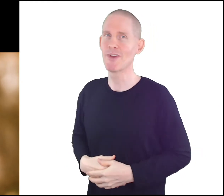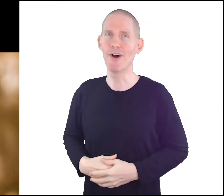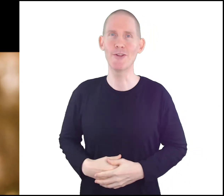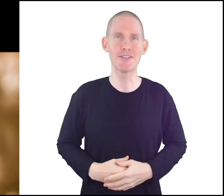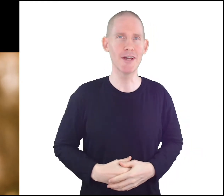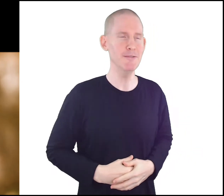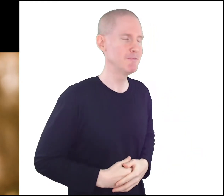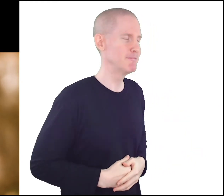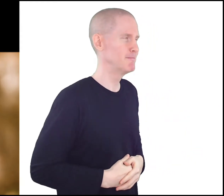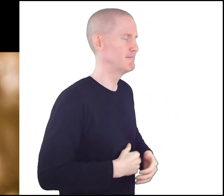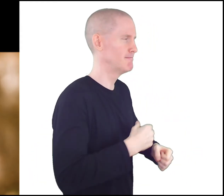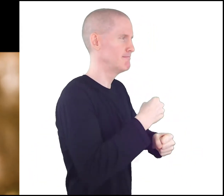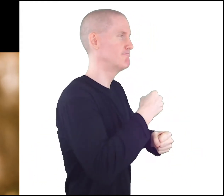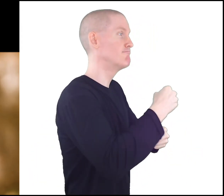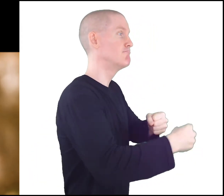Other side.